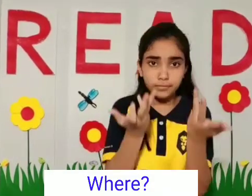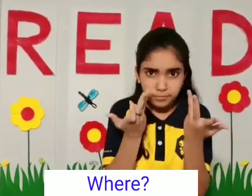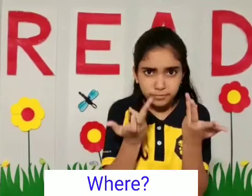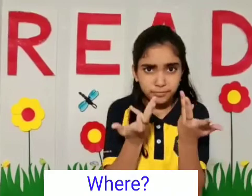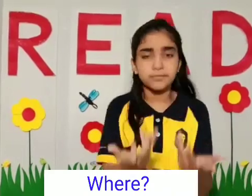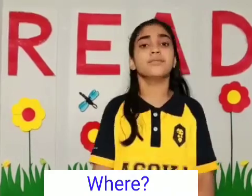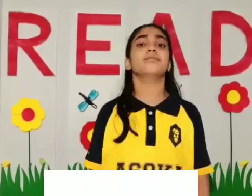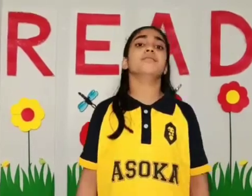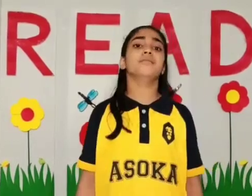Where,